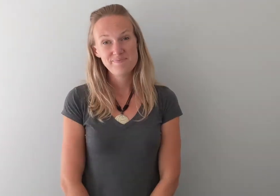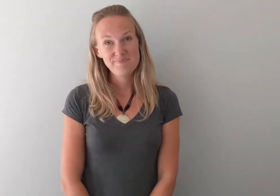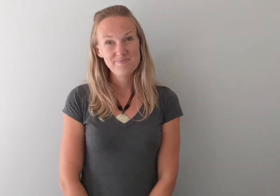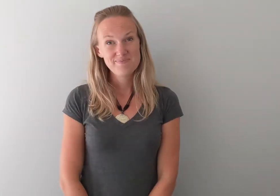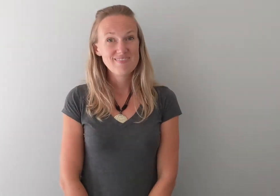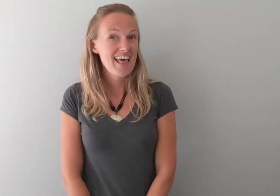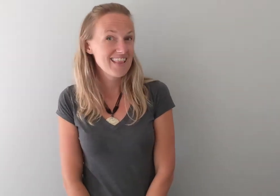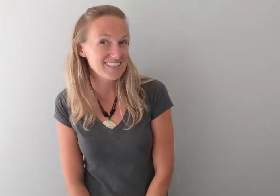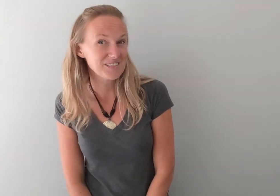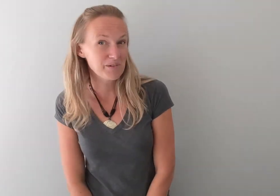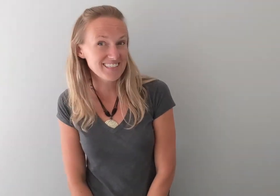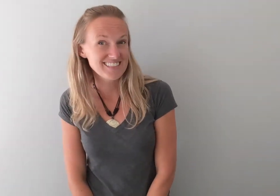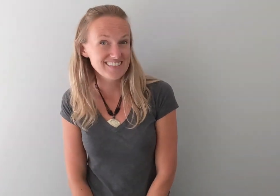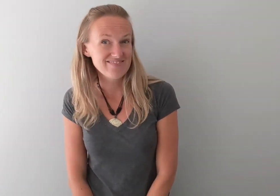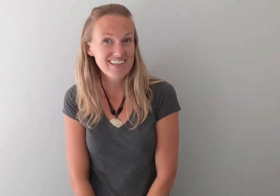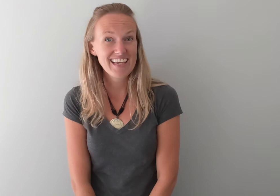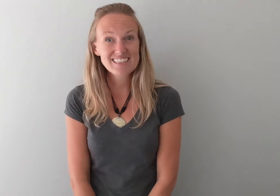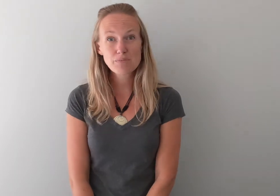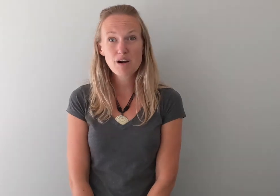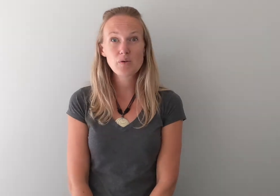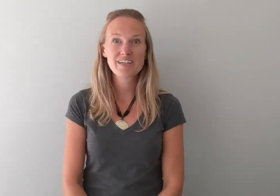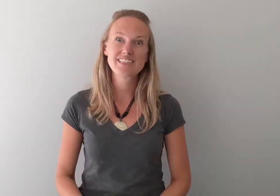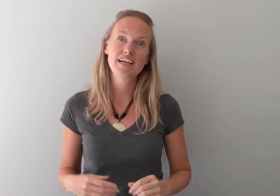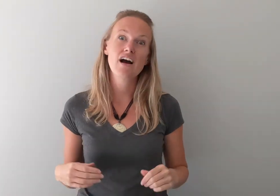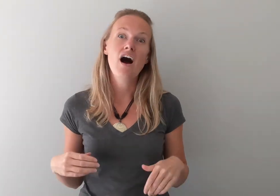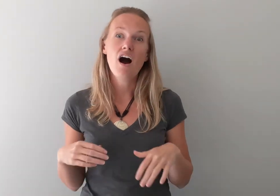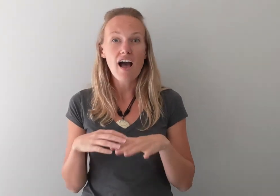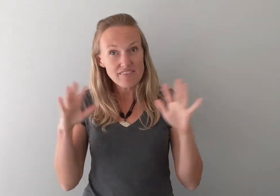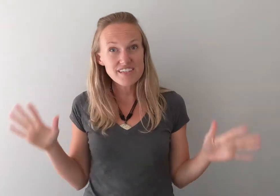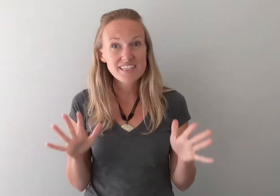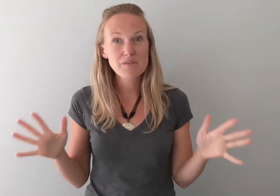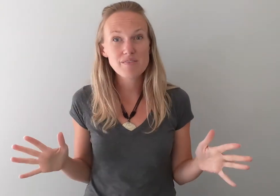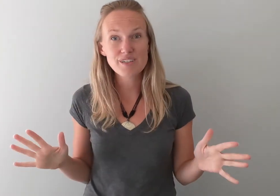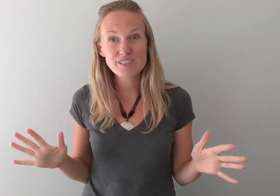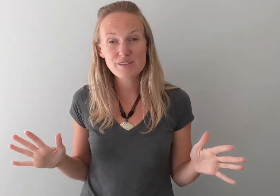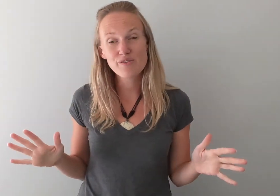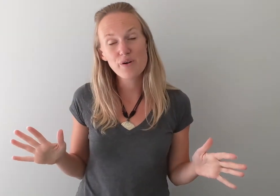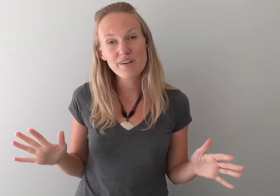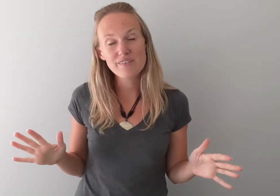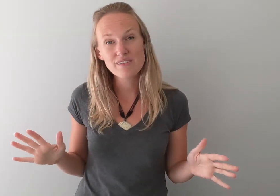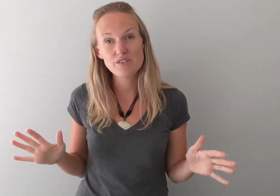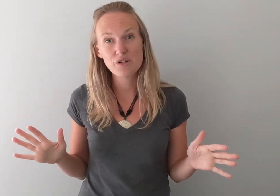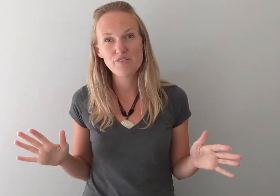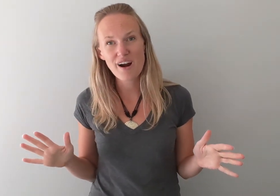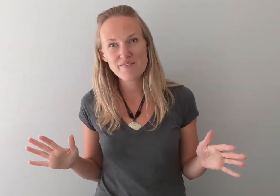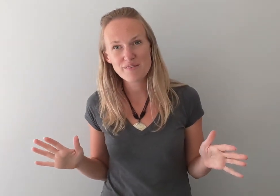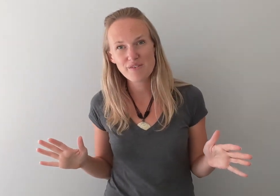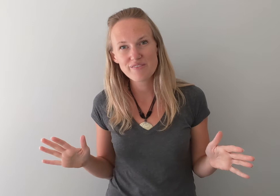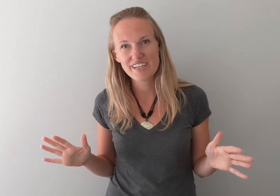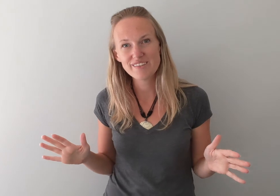And that's the bridge. Okay, tomorrow we're going to take everything that we've learned so far from the 4 videos and